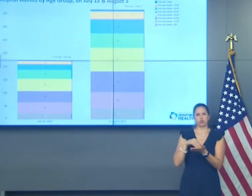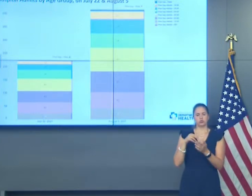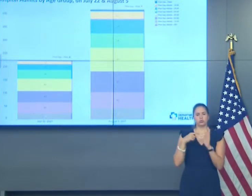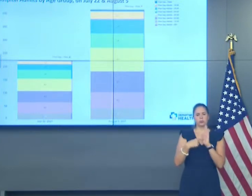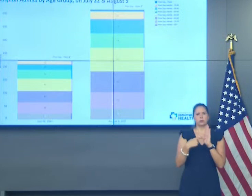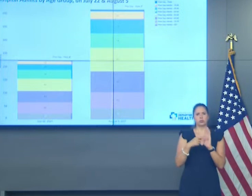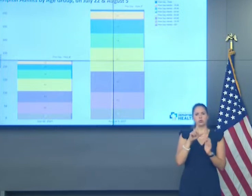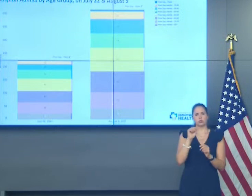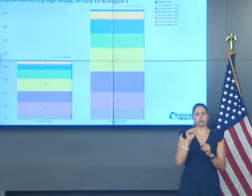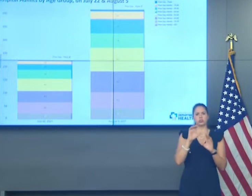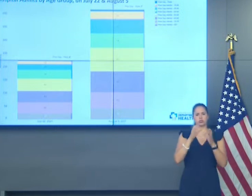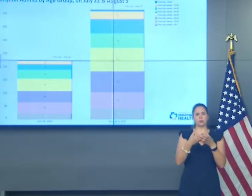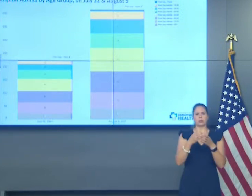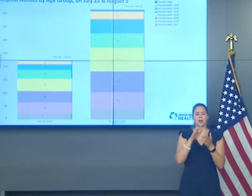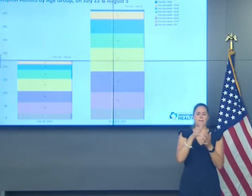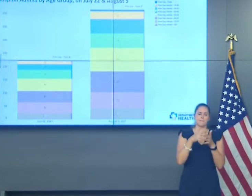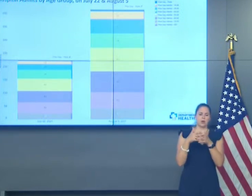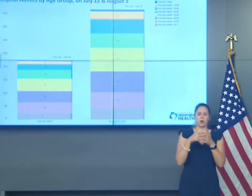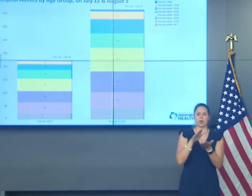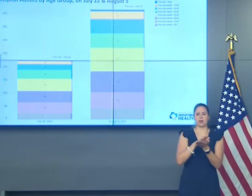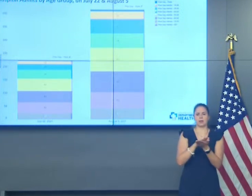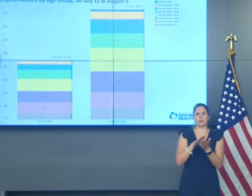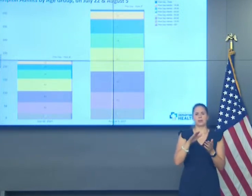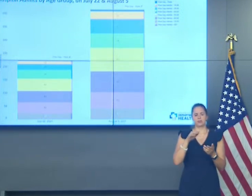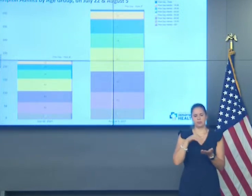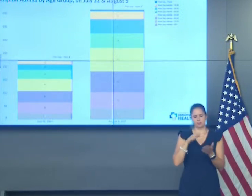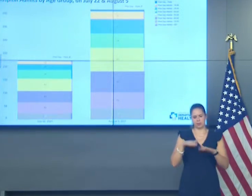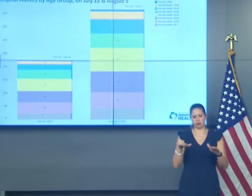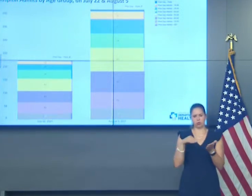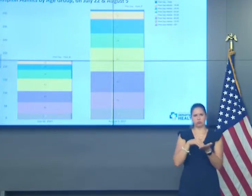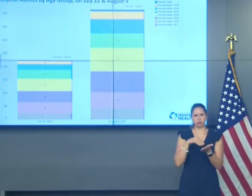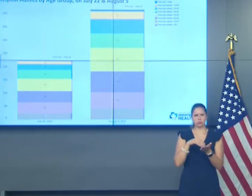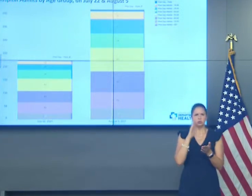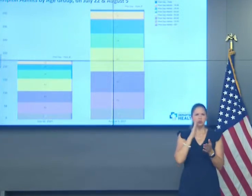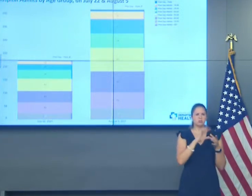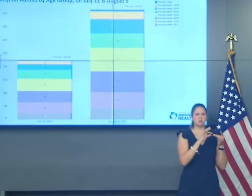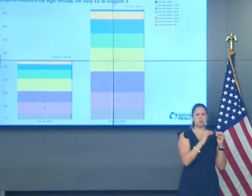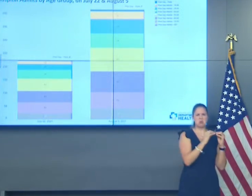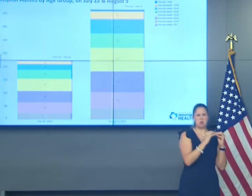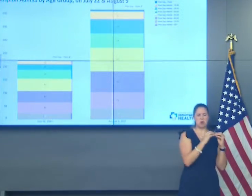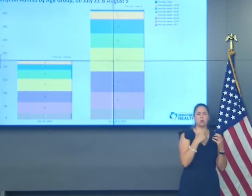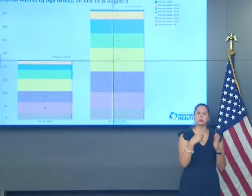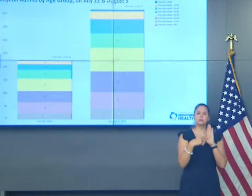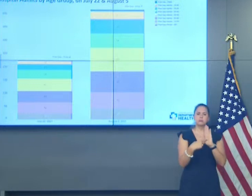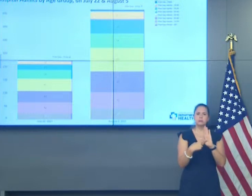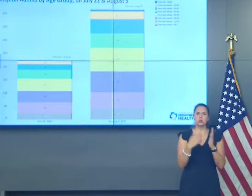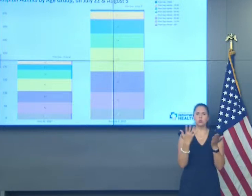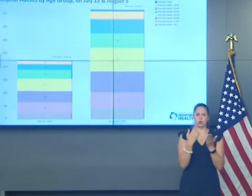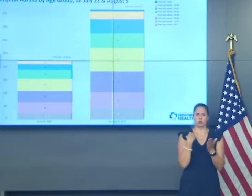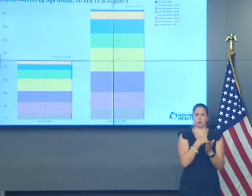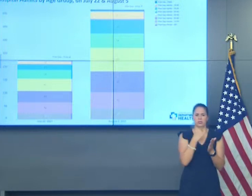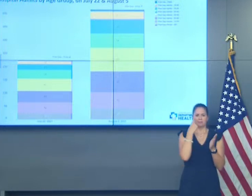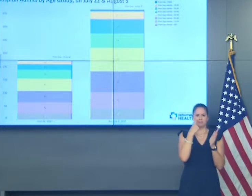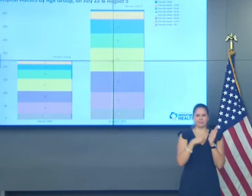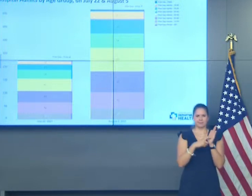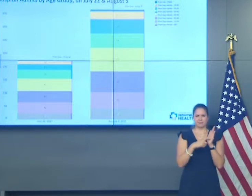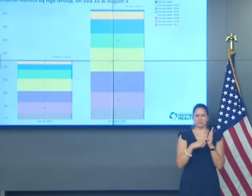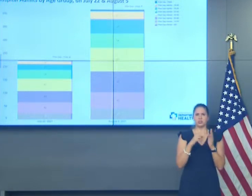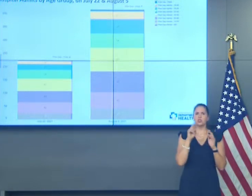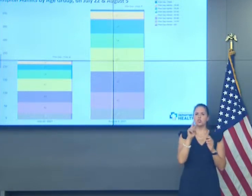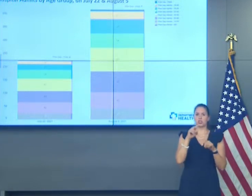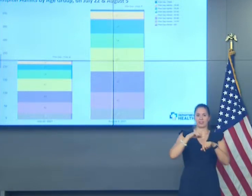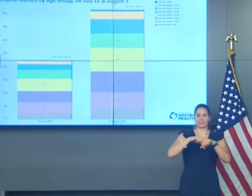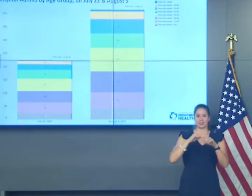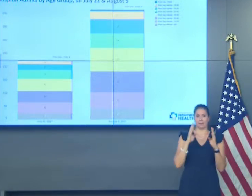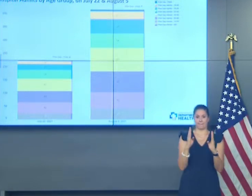Louisiana chapter of the American Academy of Pediatrics, will speak more to that. I wanted to illustrate what we're seeing just as a snapshot in time. If you